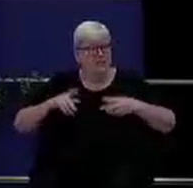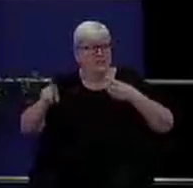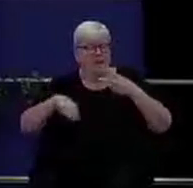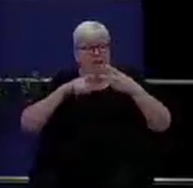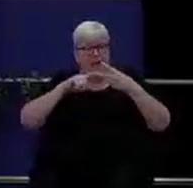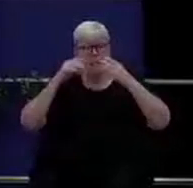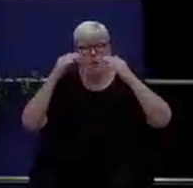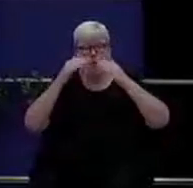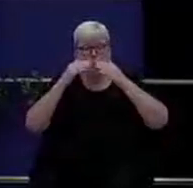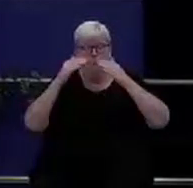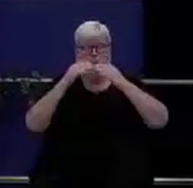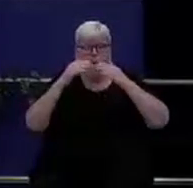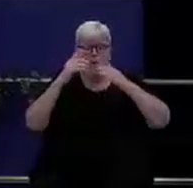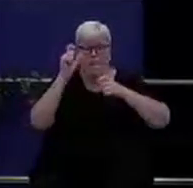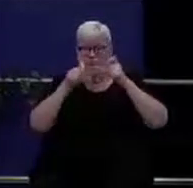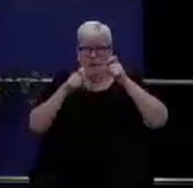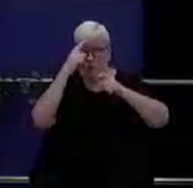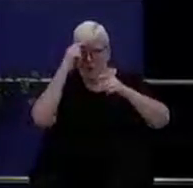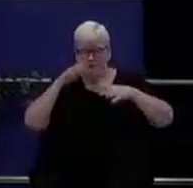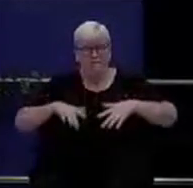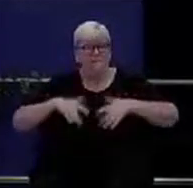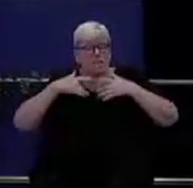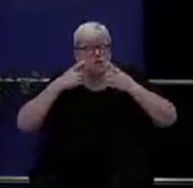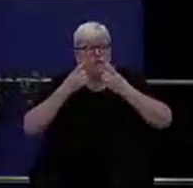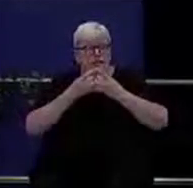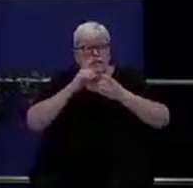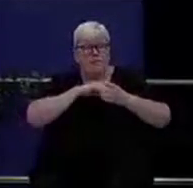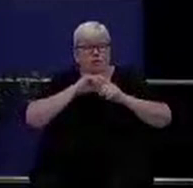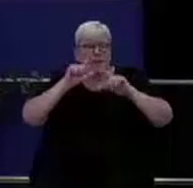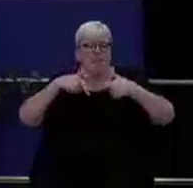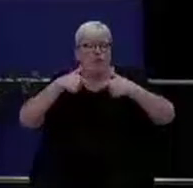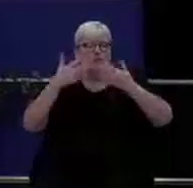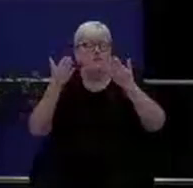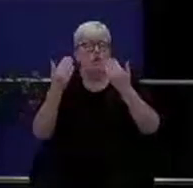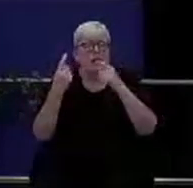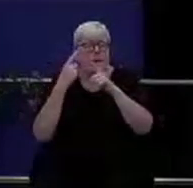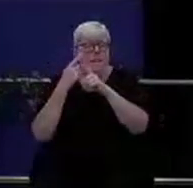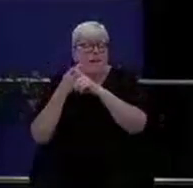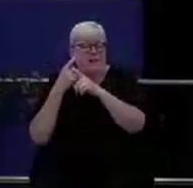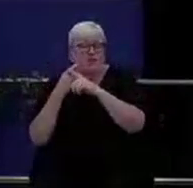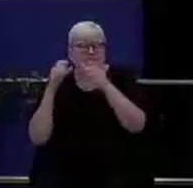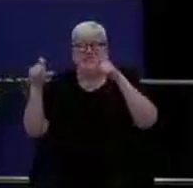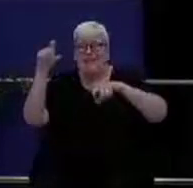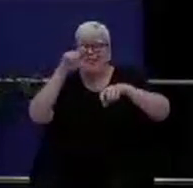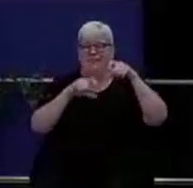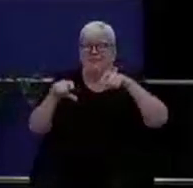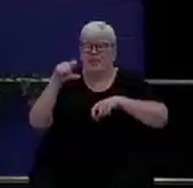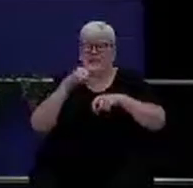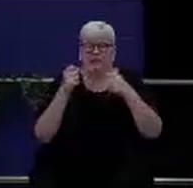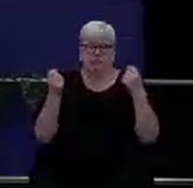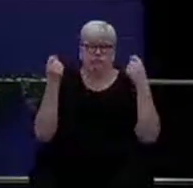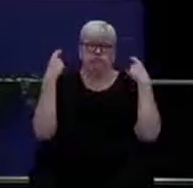can actually feel things, because a lot of the language of the climate emergency is scientific and cold, and it needs to be